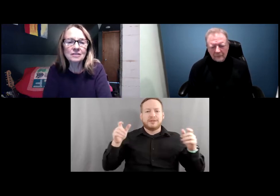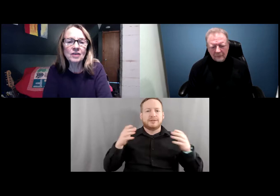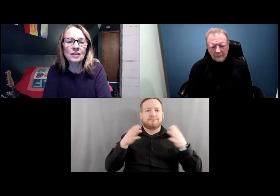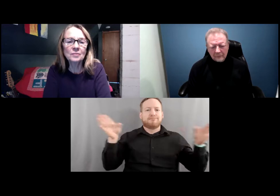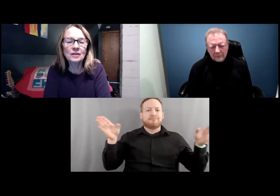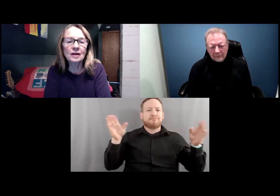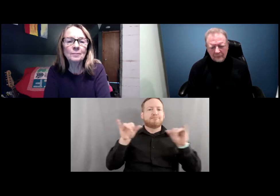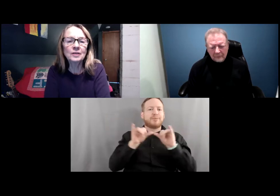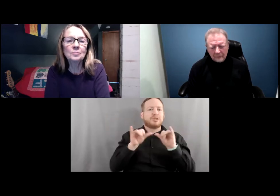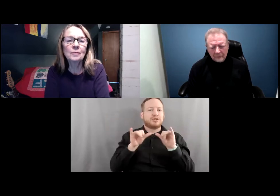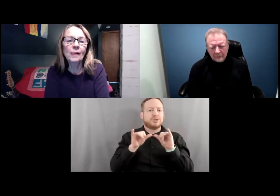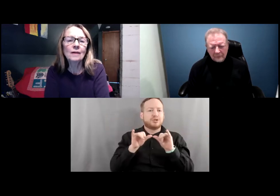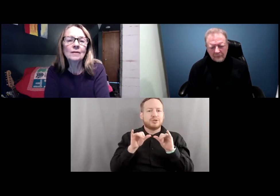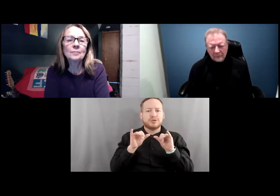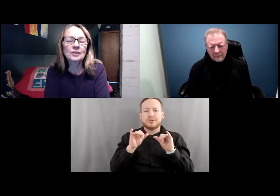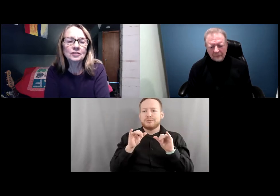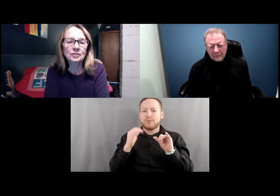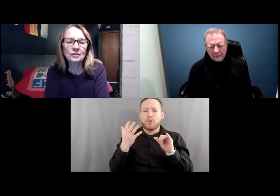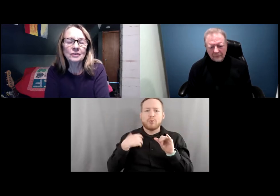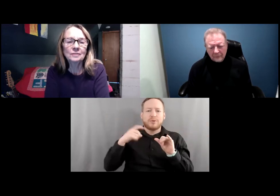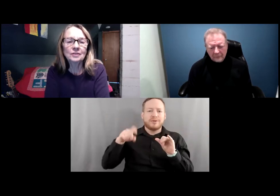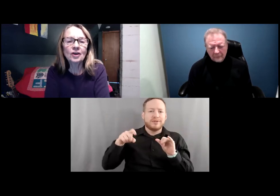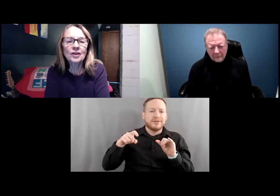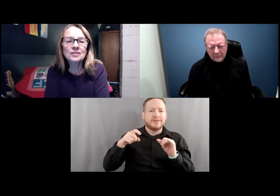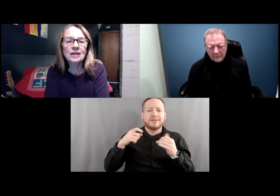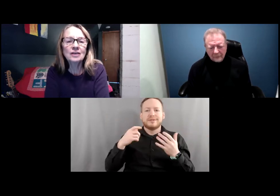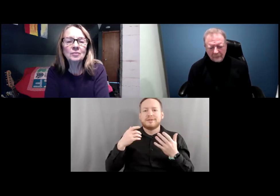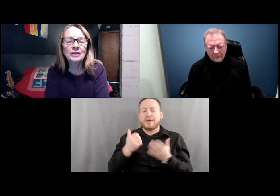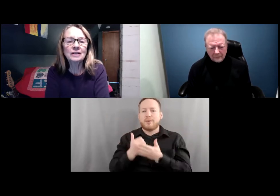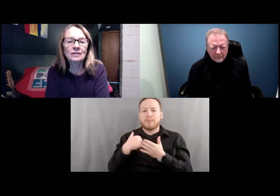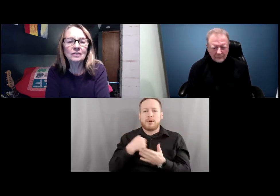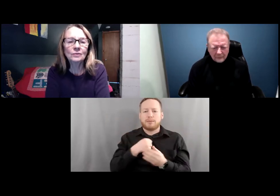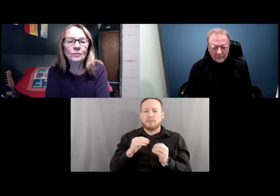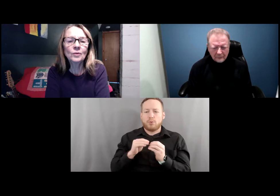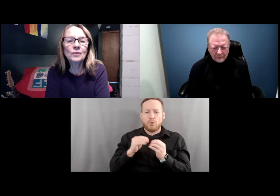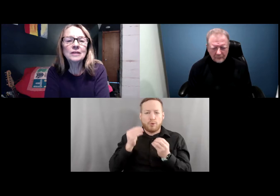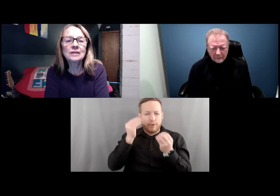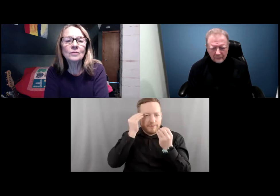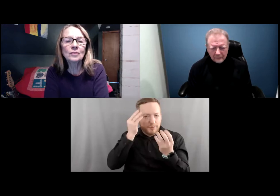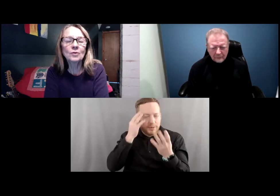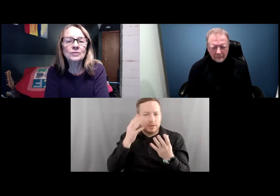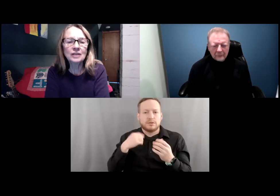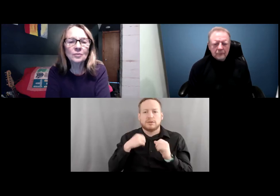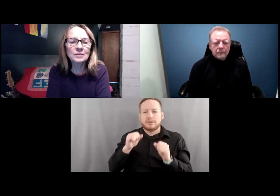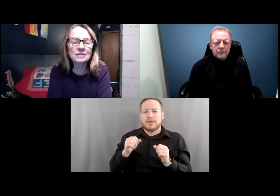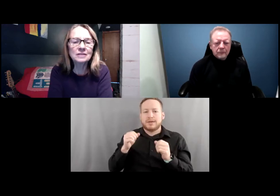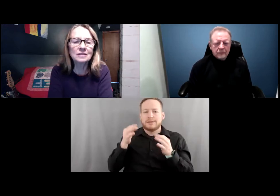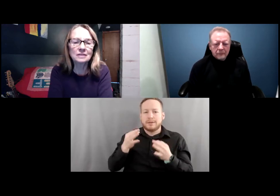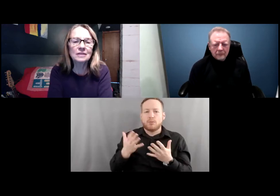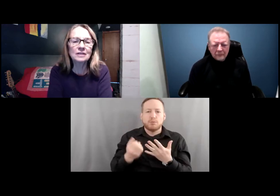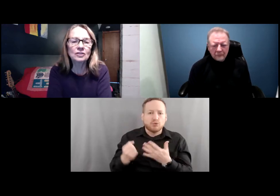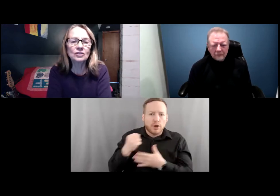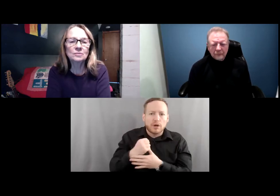in developing a big picture, a large scale plan on what we need, where the most help is